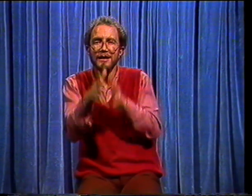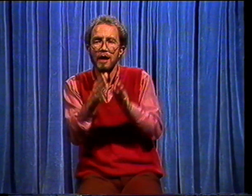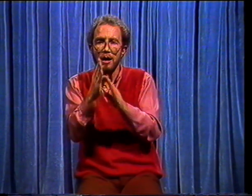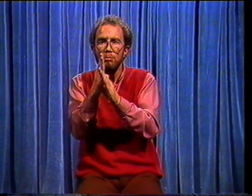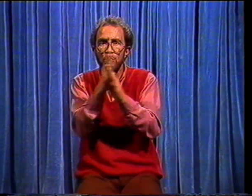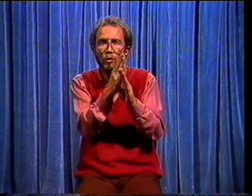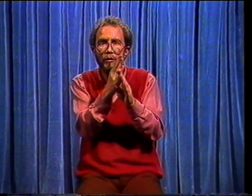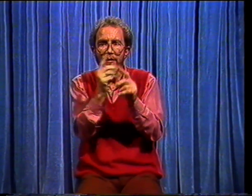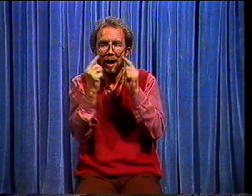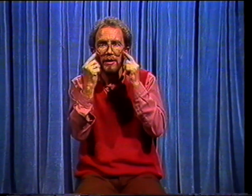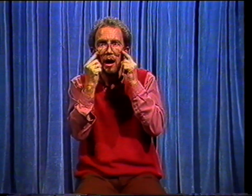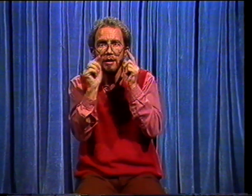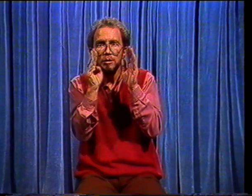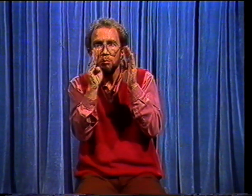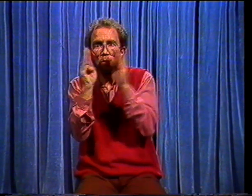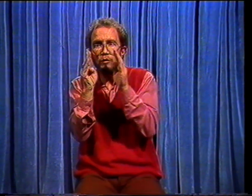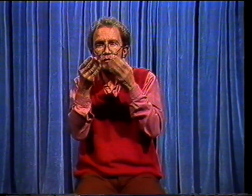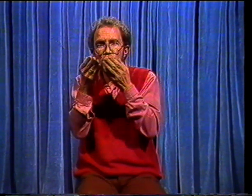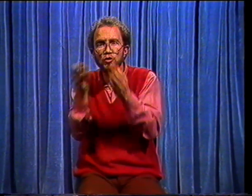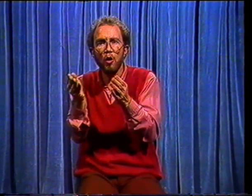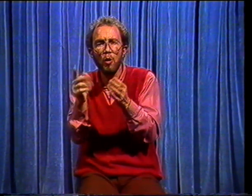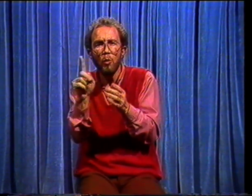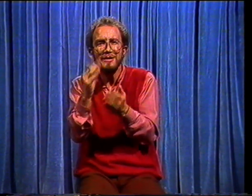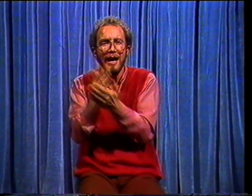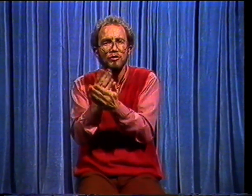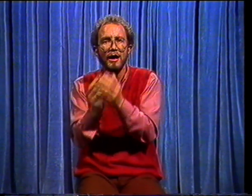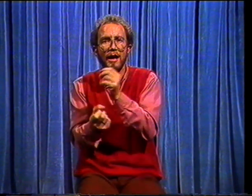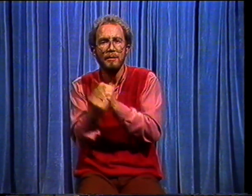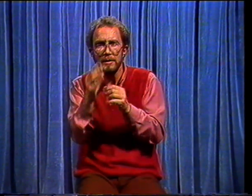you can see the sign move and the eyes move to show what's actually happening.